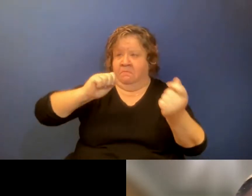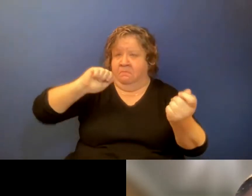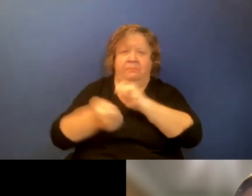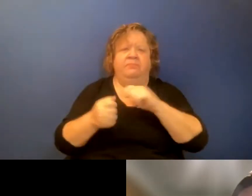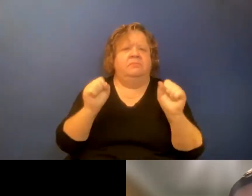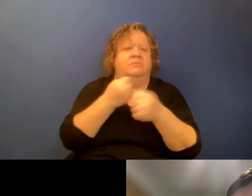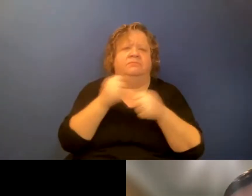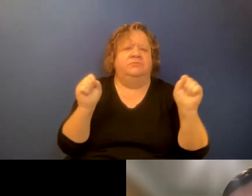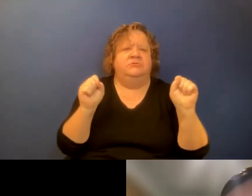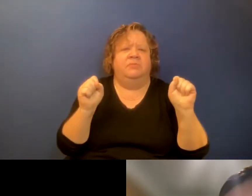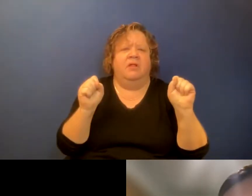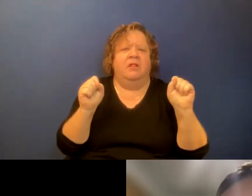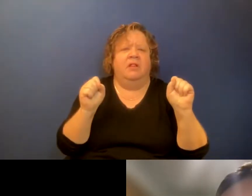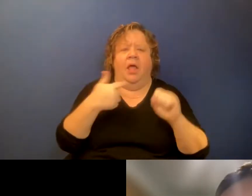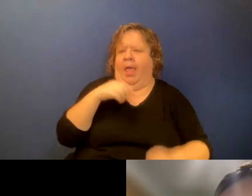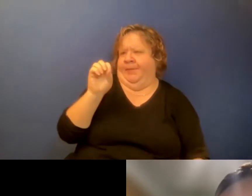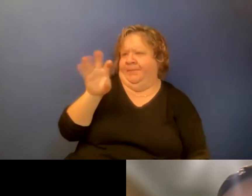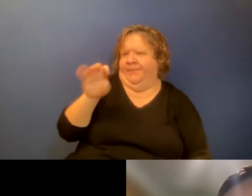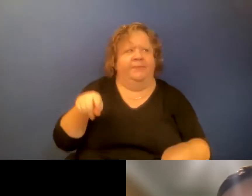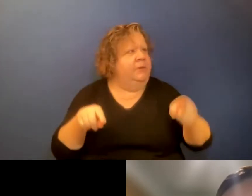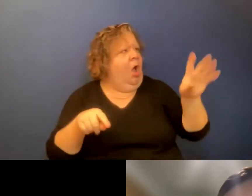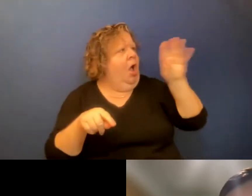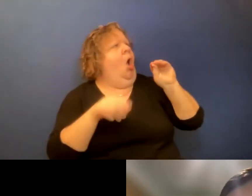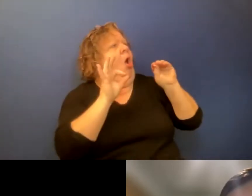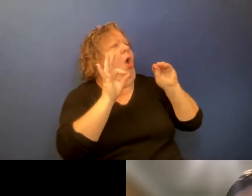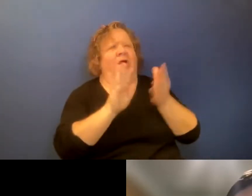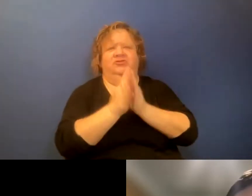the interventions really need to sort of be